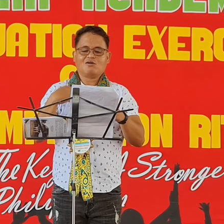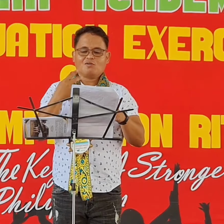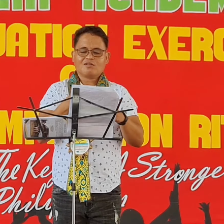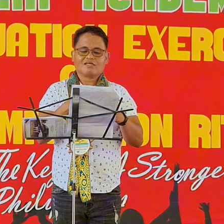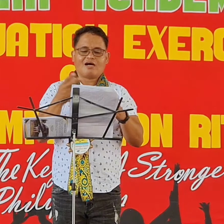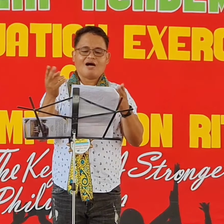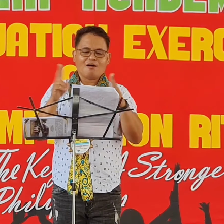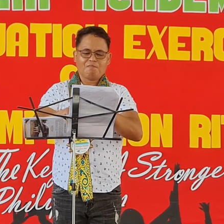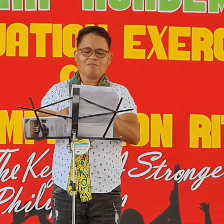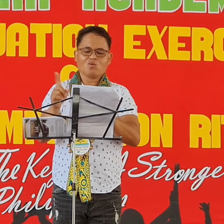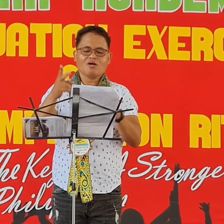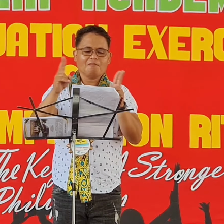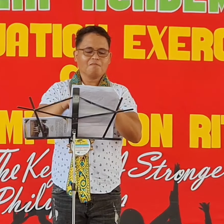They can't sign to us what happened.